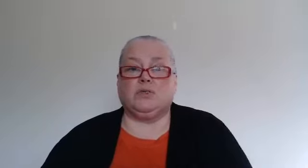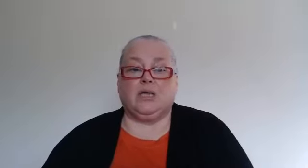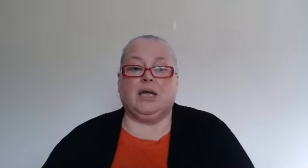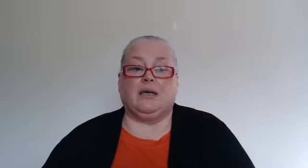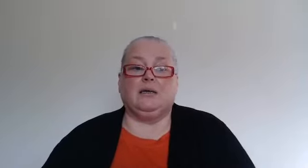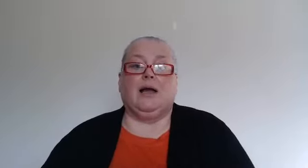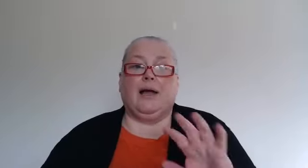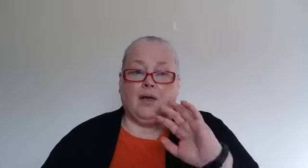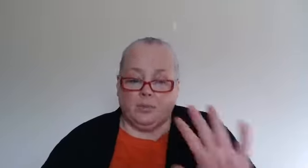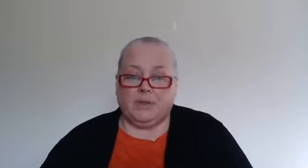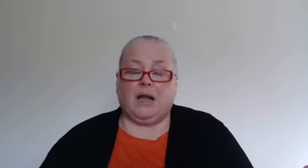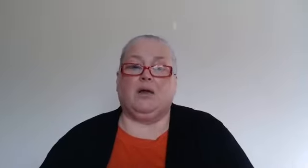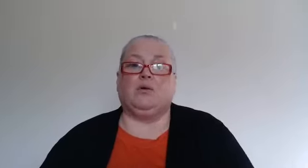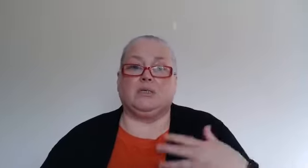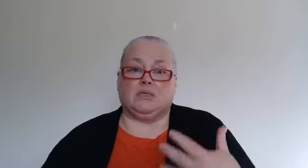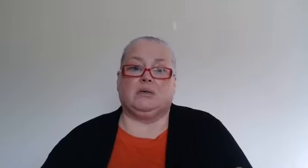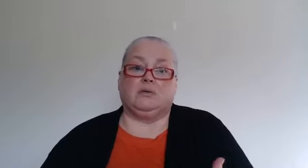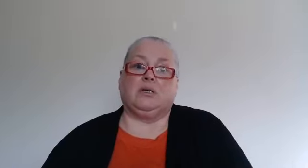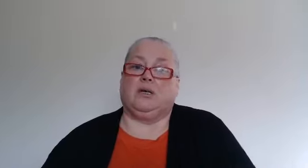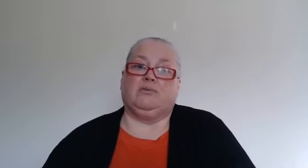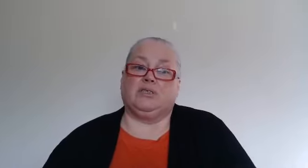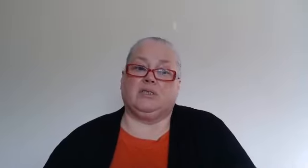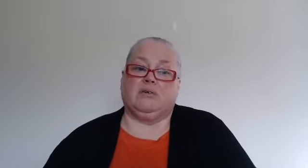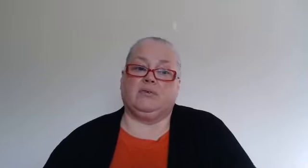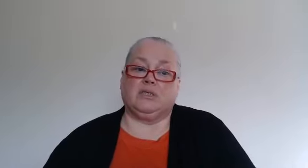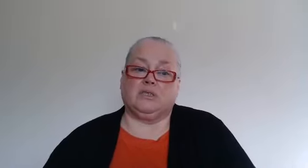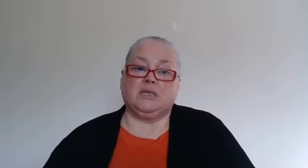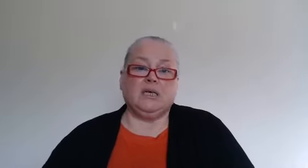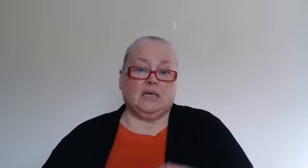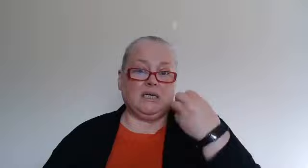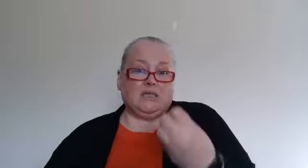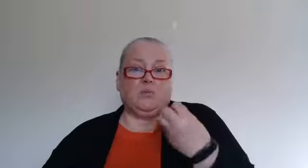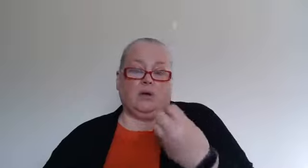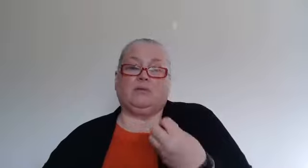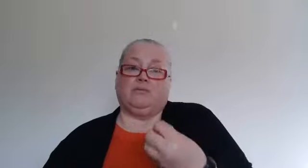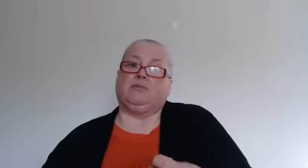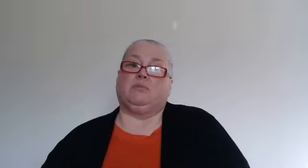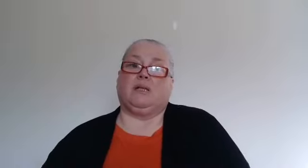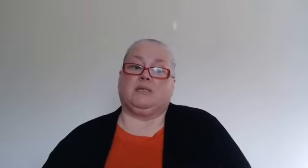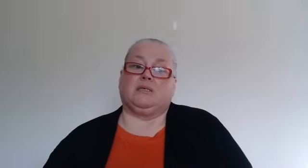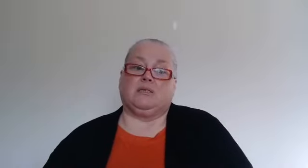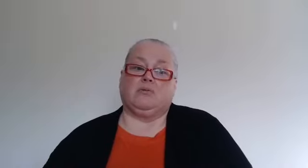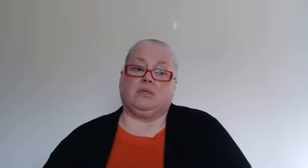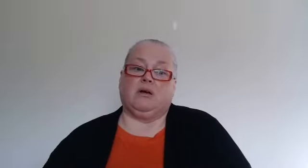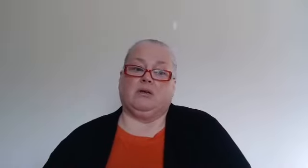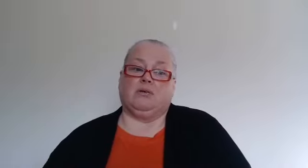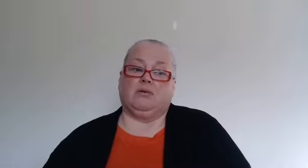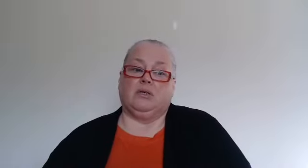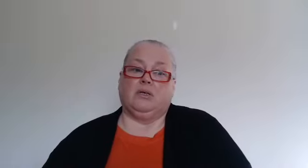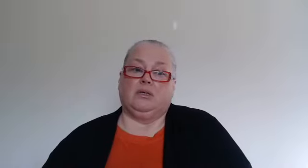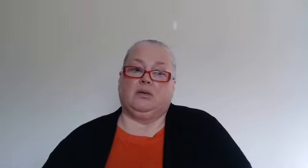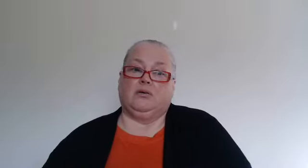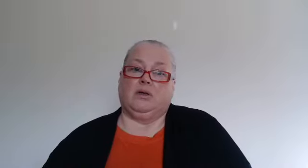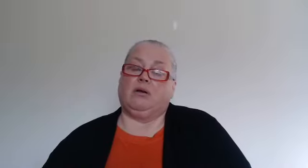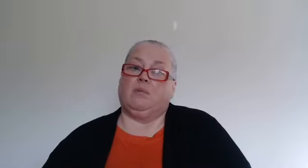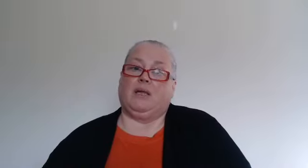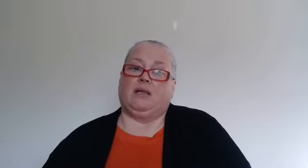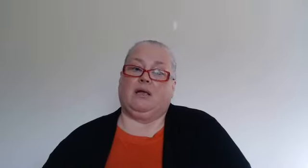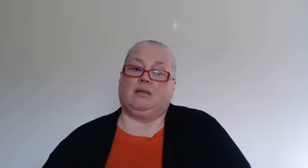thing. Hang up the cloak and start looking after yourself, because it is one of the fundamentals that's going to knock your mental health